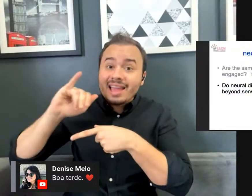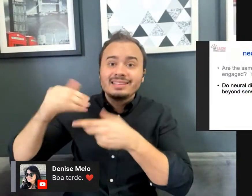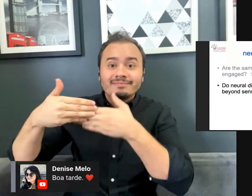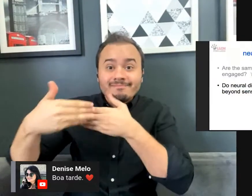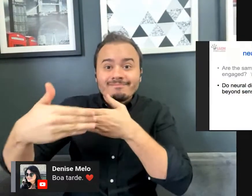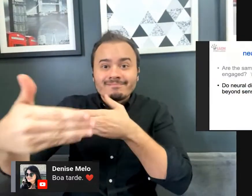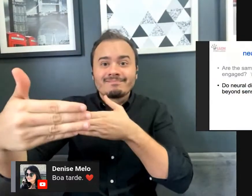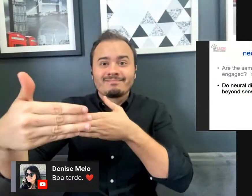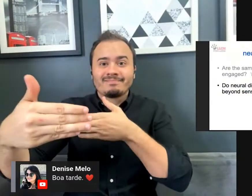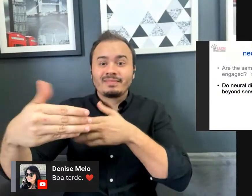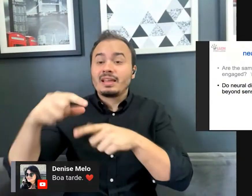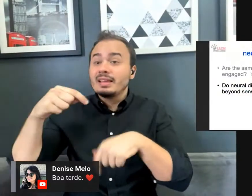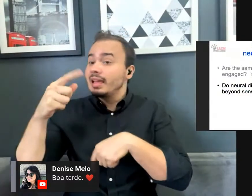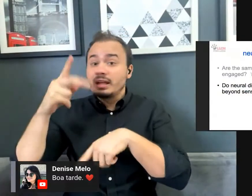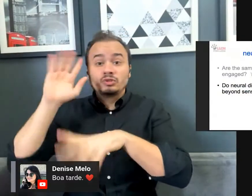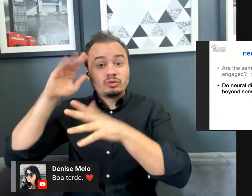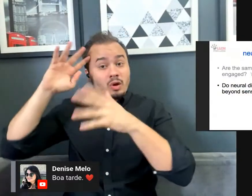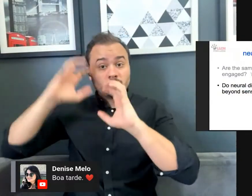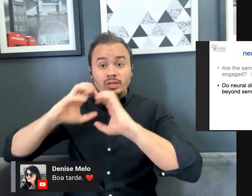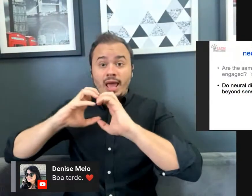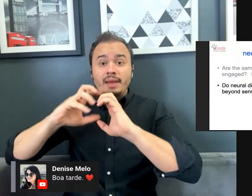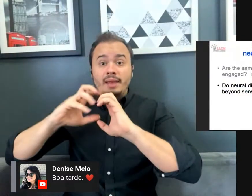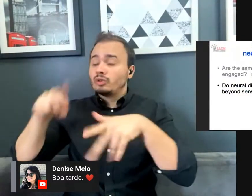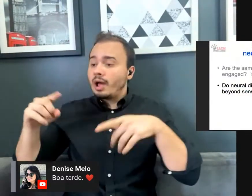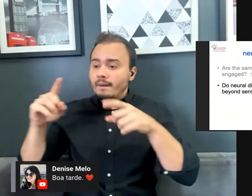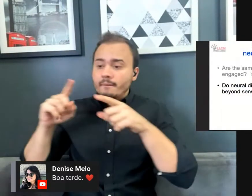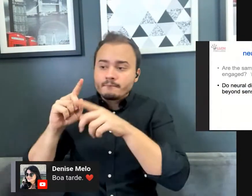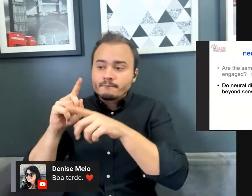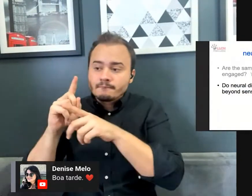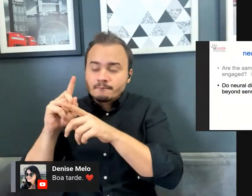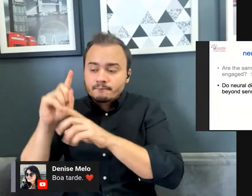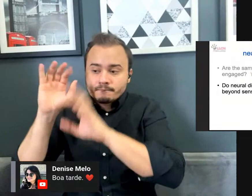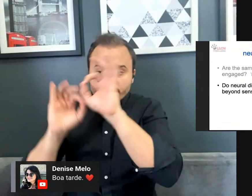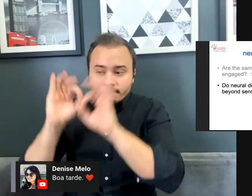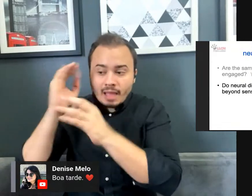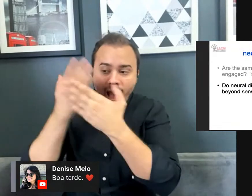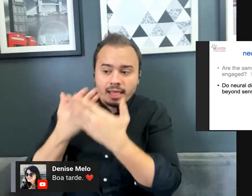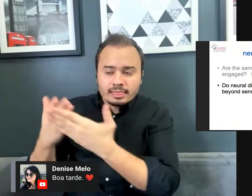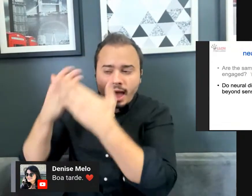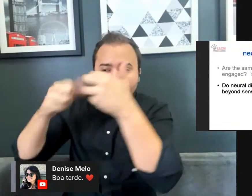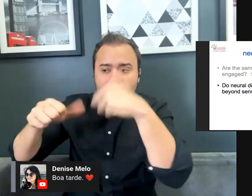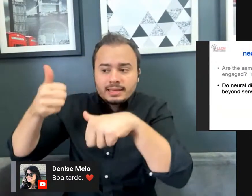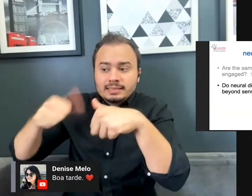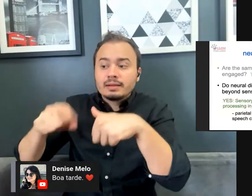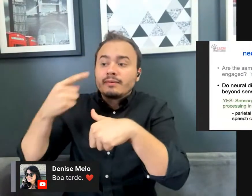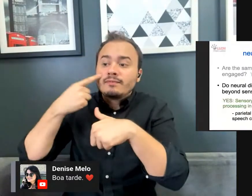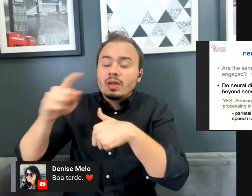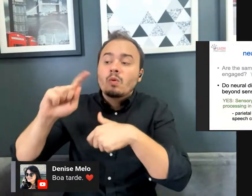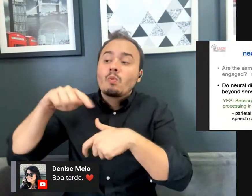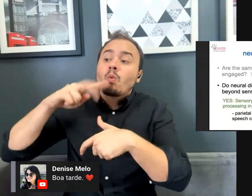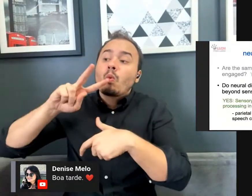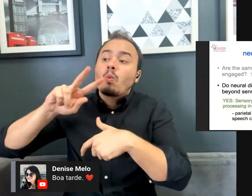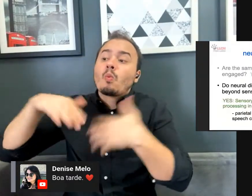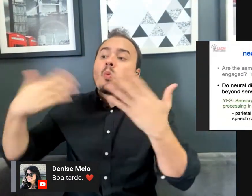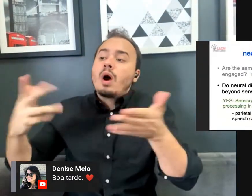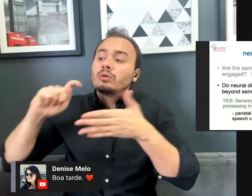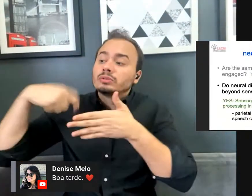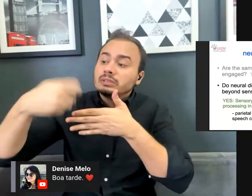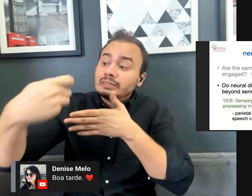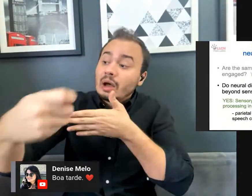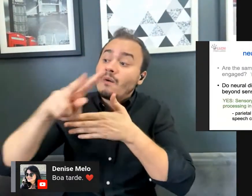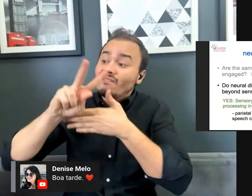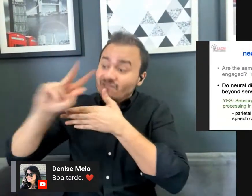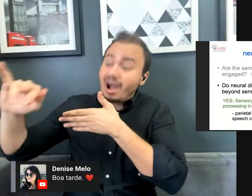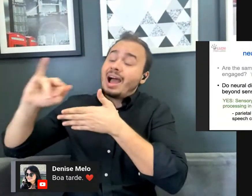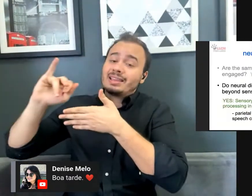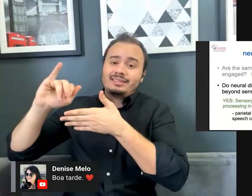So coming back to my question, do neural differences extend beyond sensory and motor cortices? And the answer is